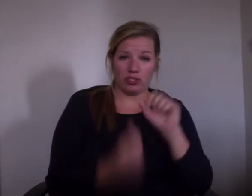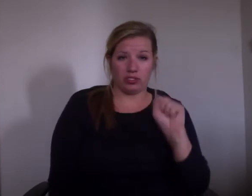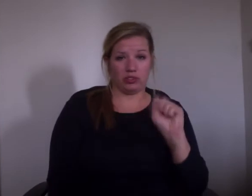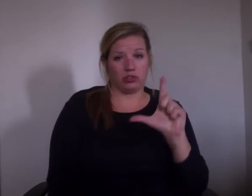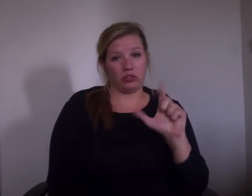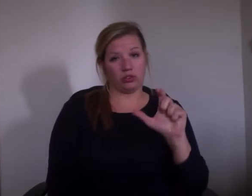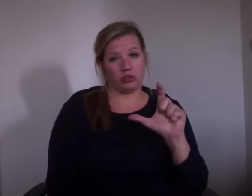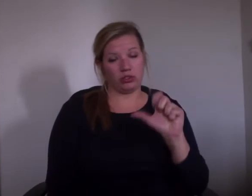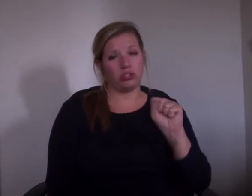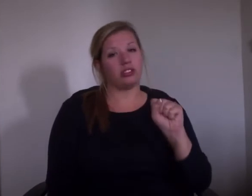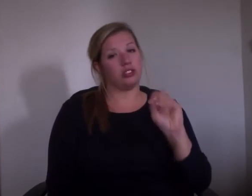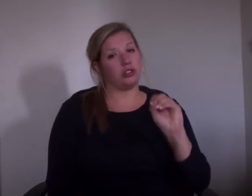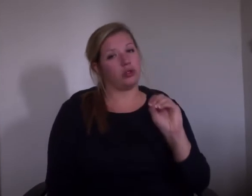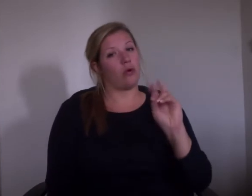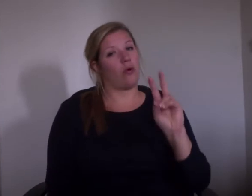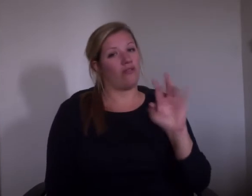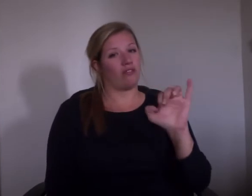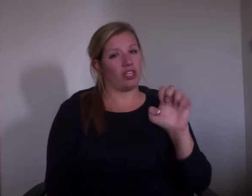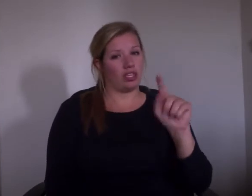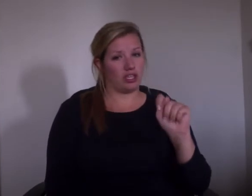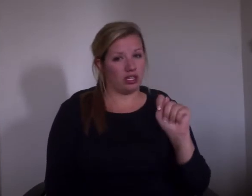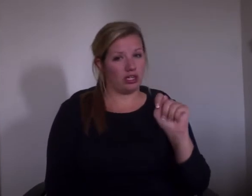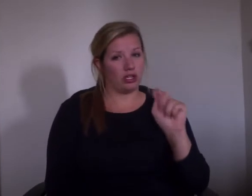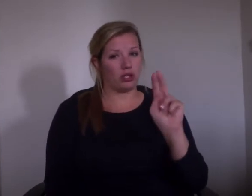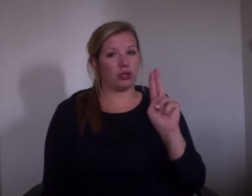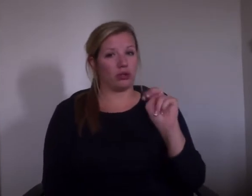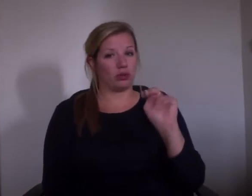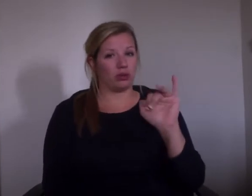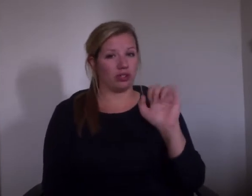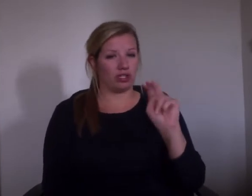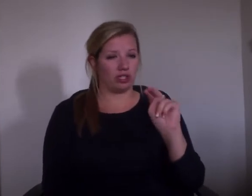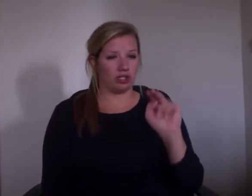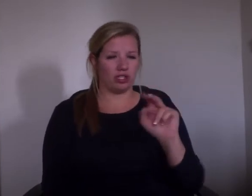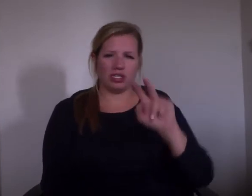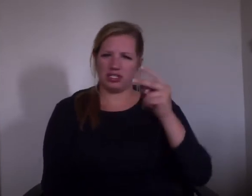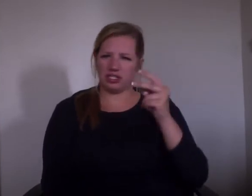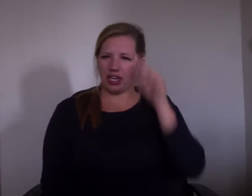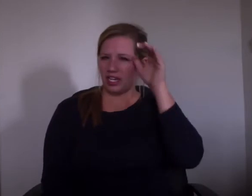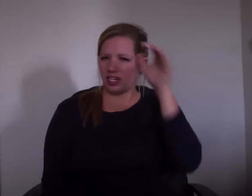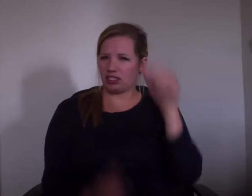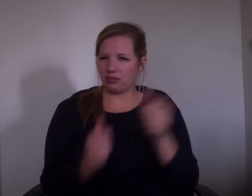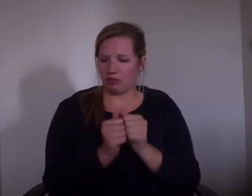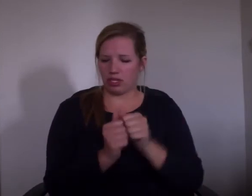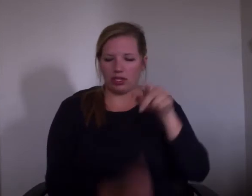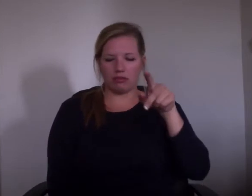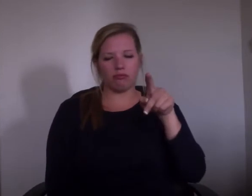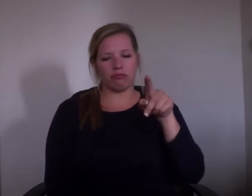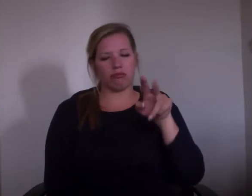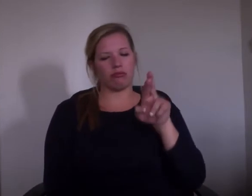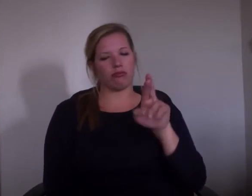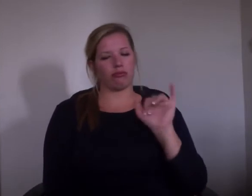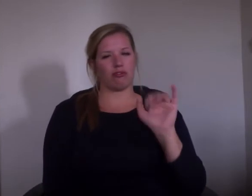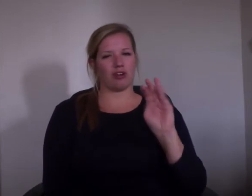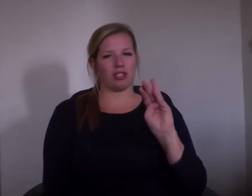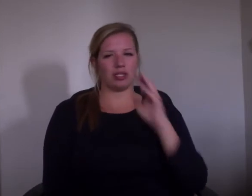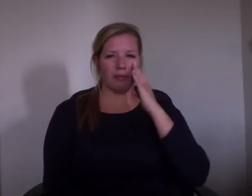And the second concept here, this prism, that's related to that is that when they saw something, like for example, that